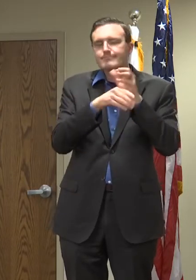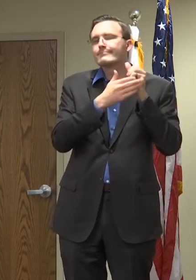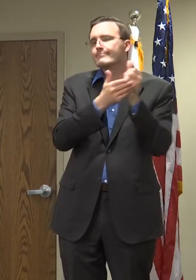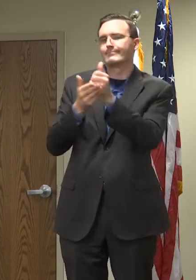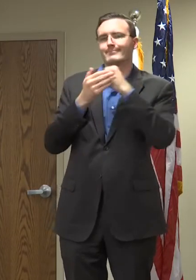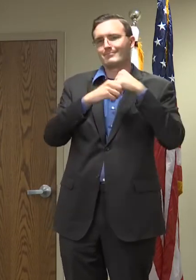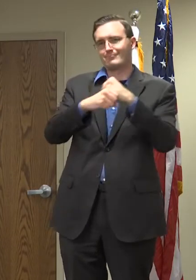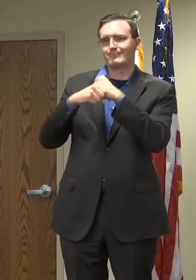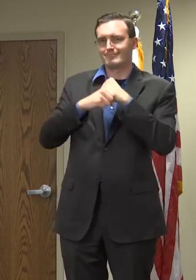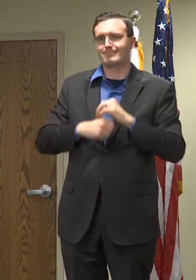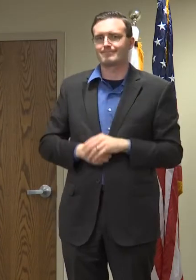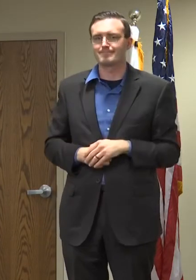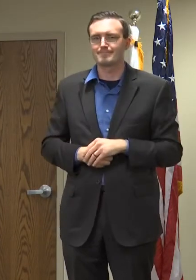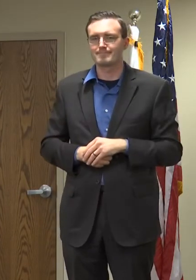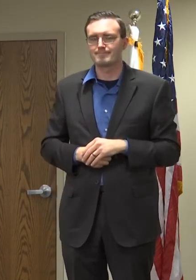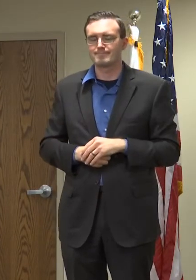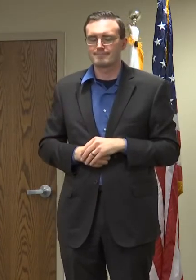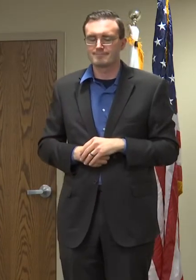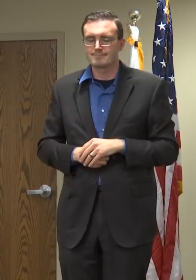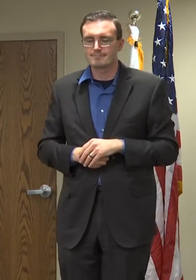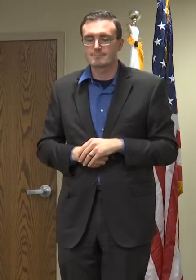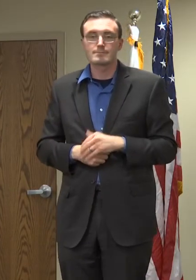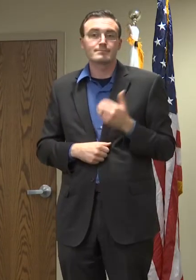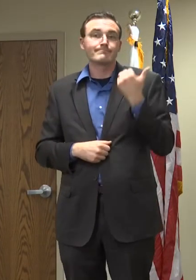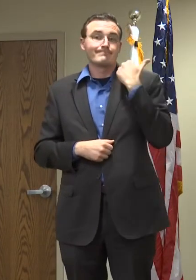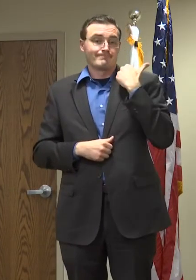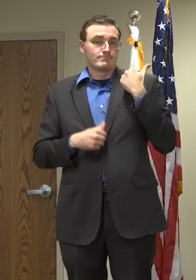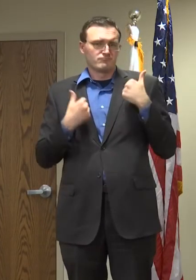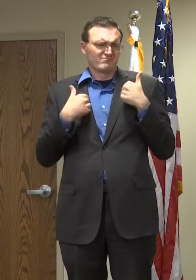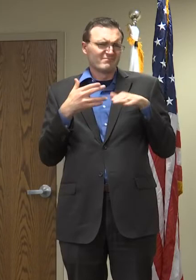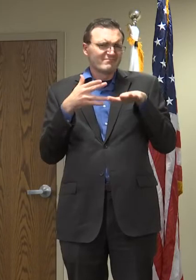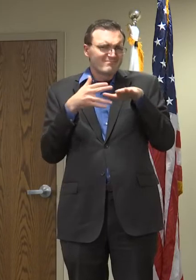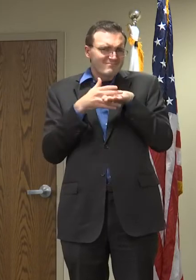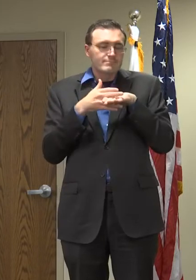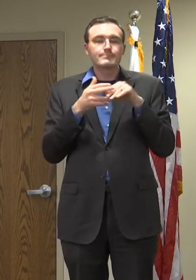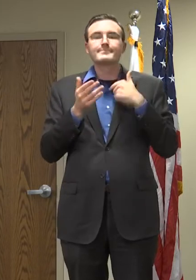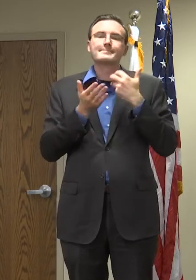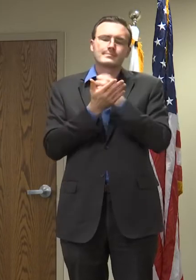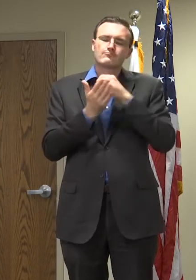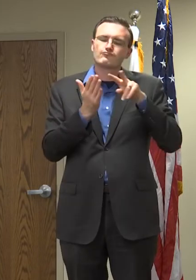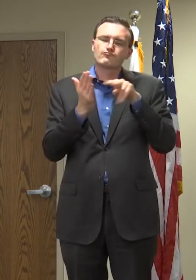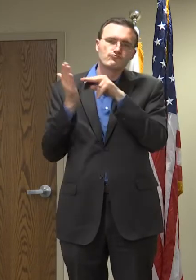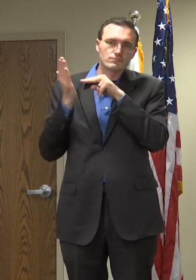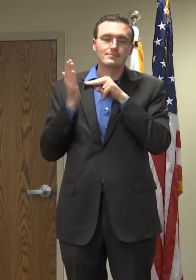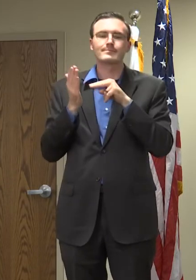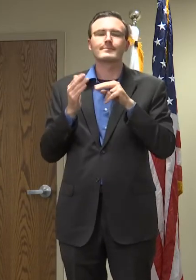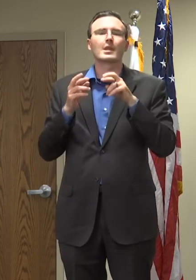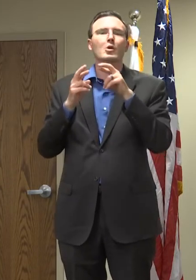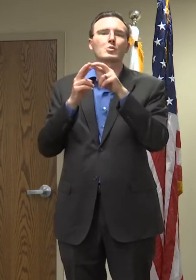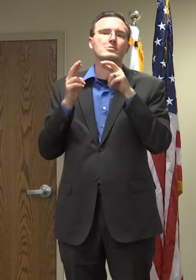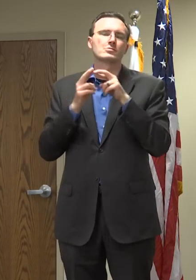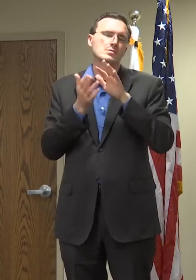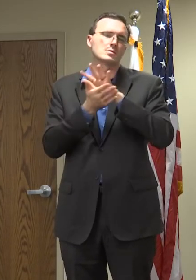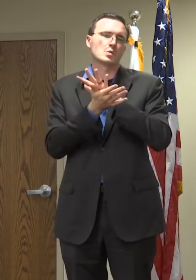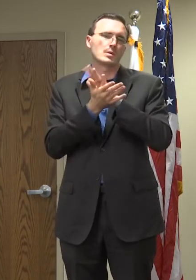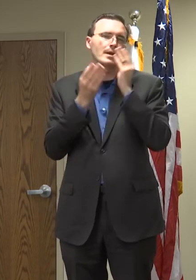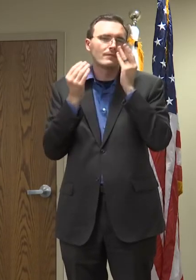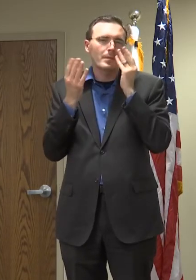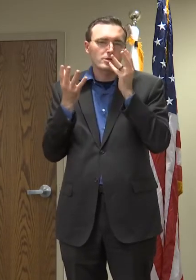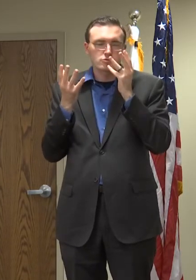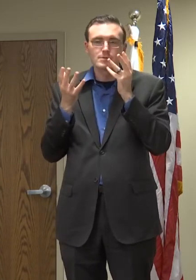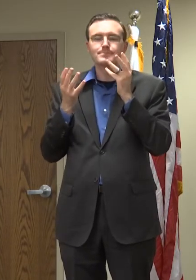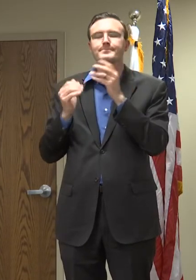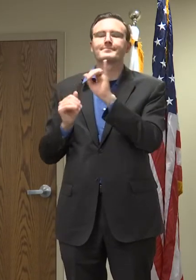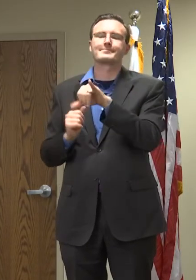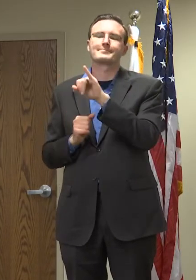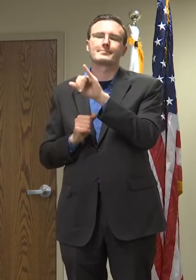I've been working with, over my break, was reading up on the regional school information, joint guidance issued by